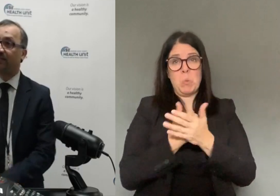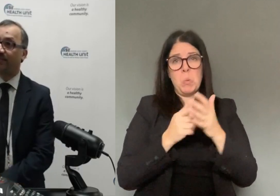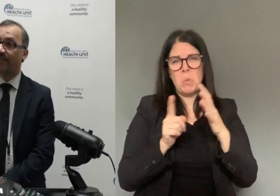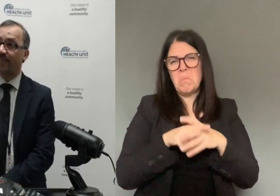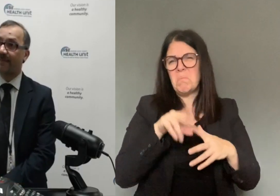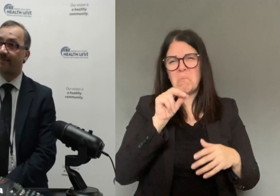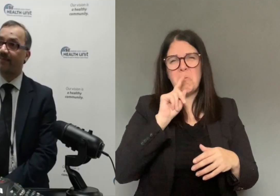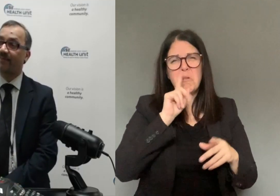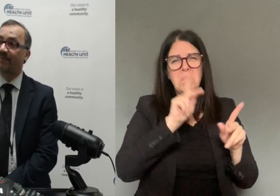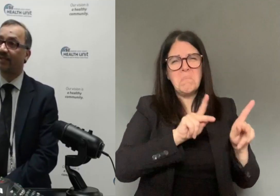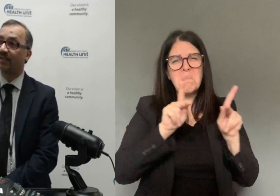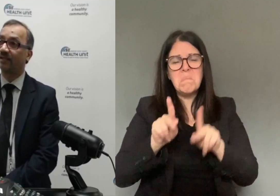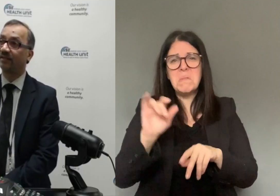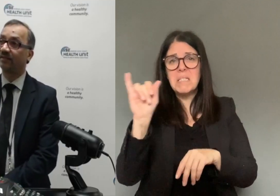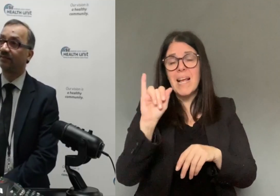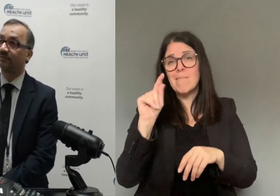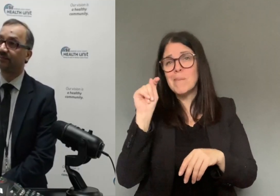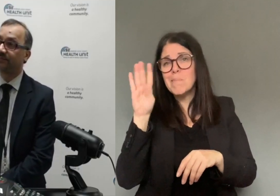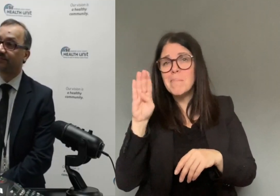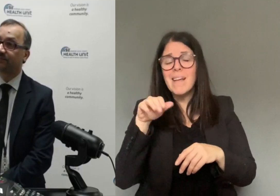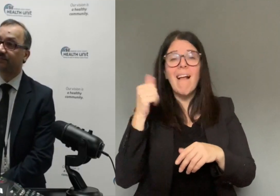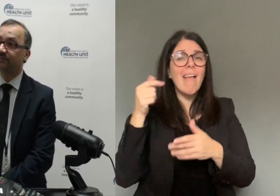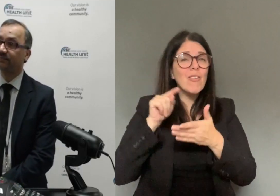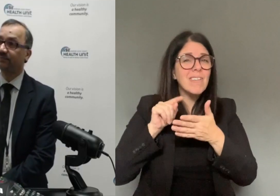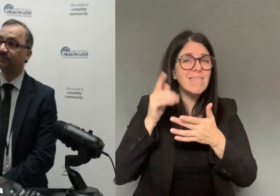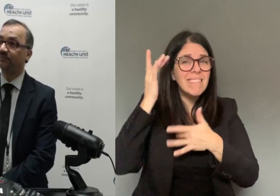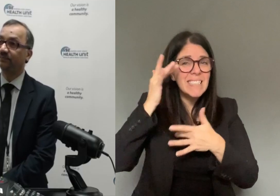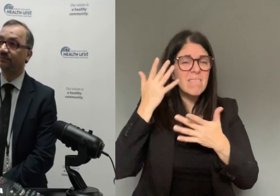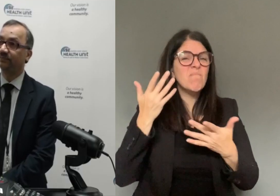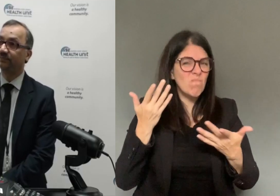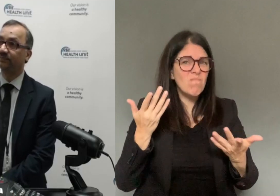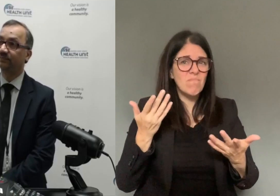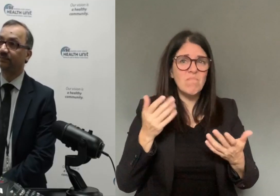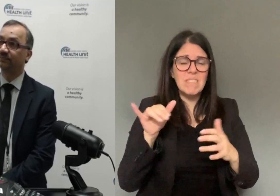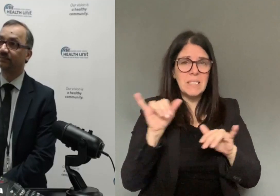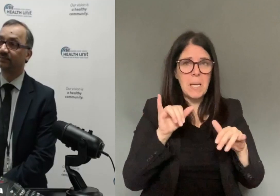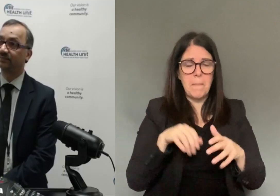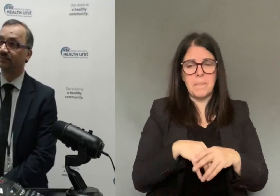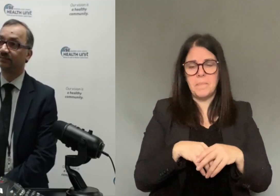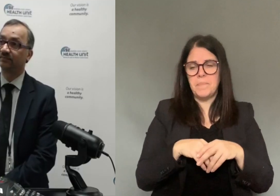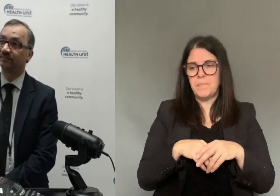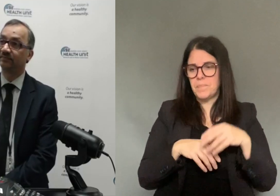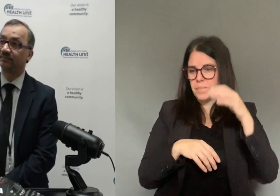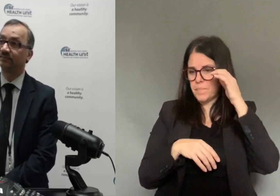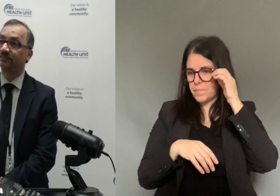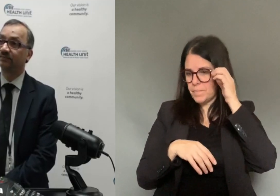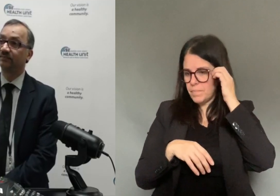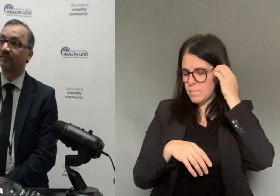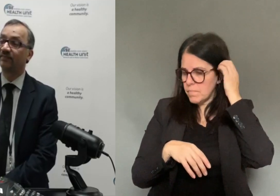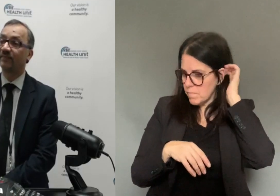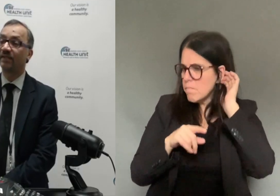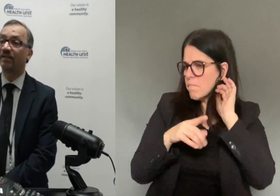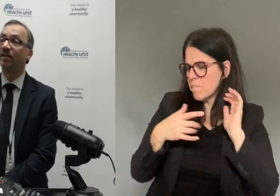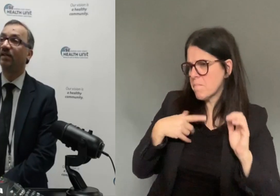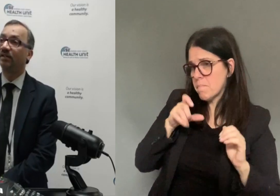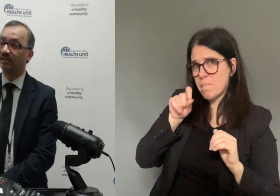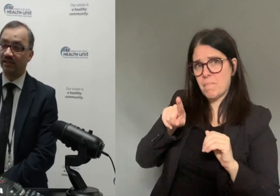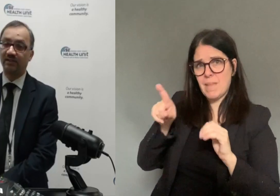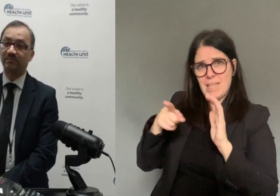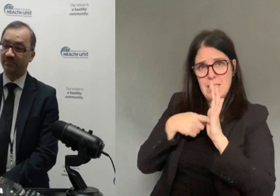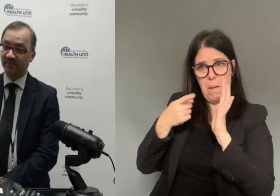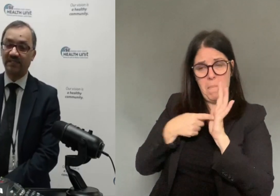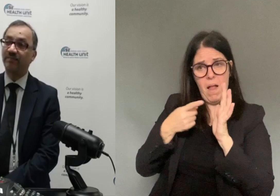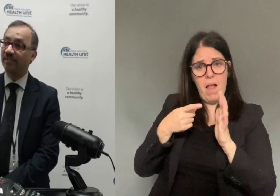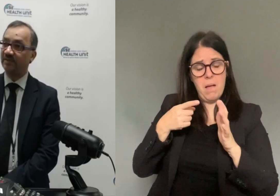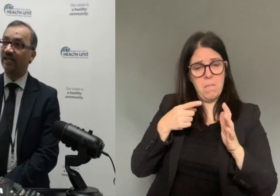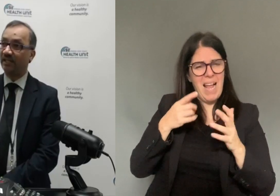the same. Can you go? How far can you go? Can the people tracing go into other municipalities or throughout the